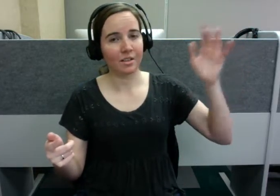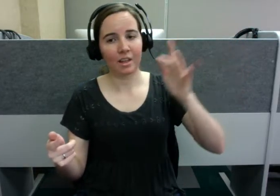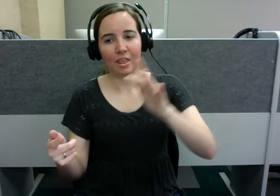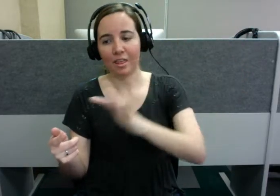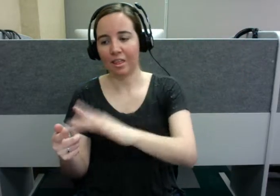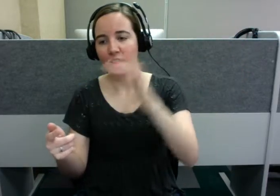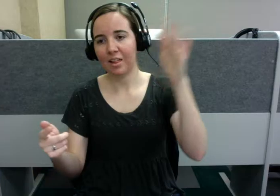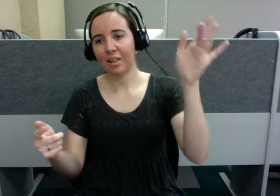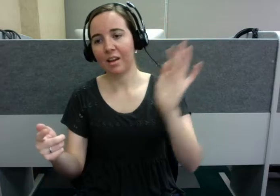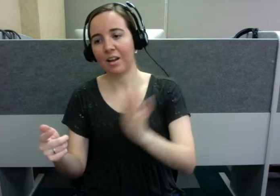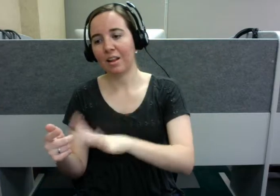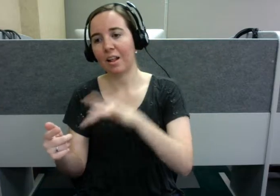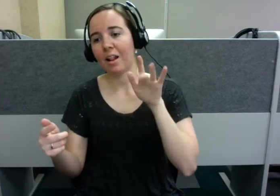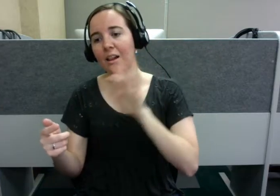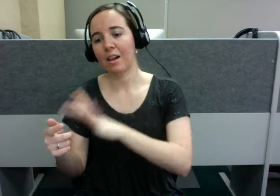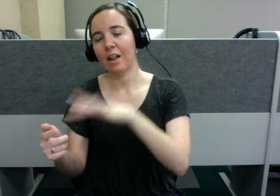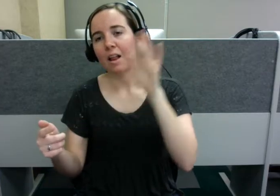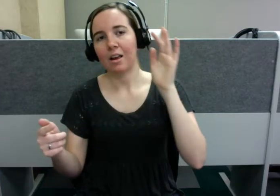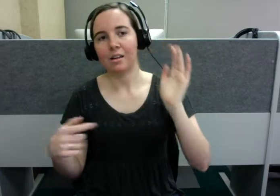It was very, it